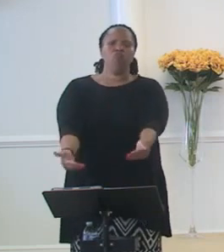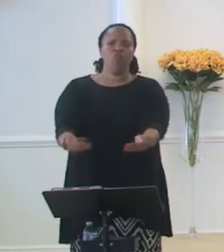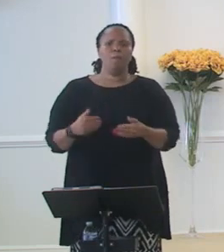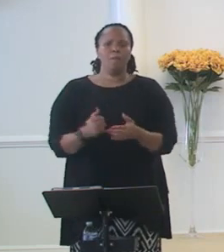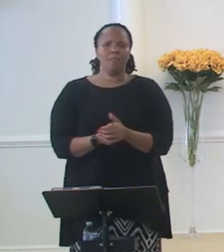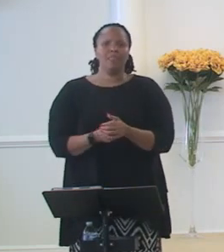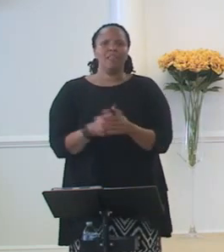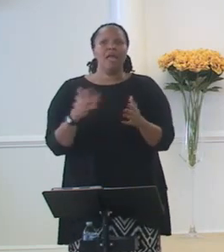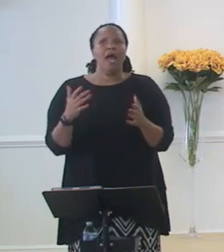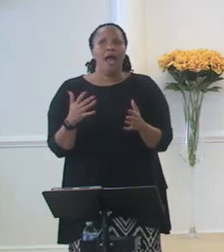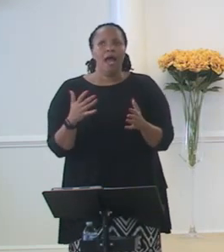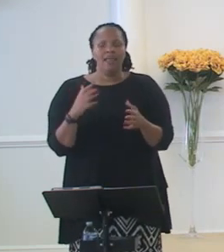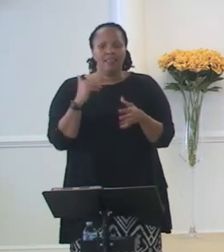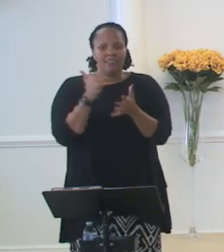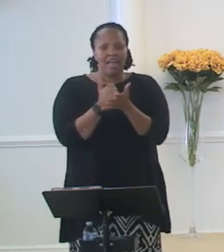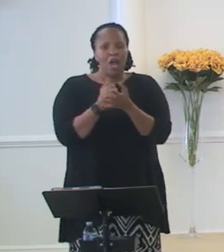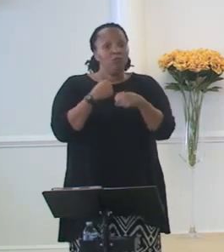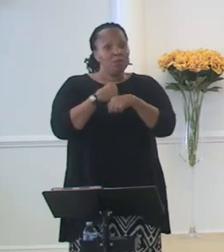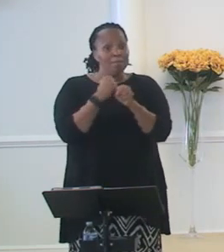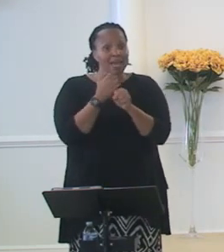the character.